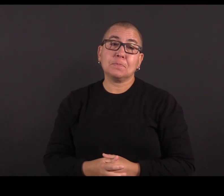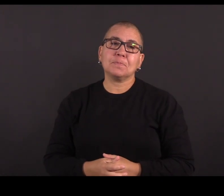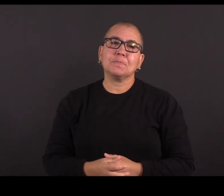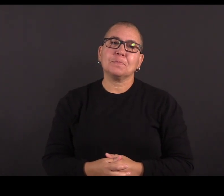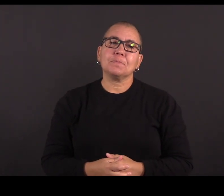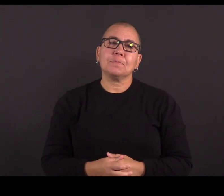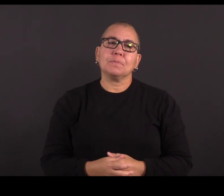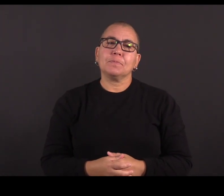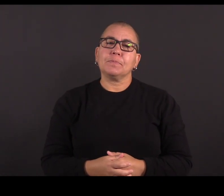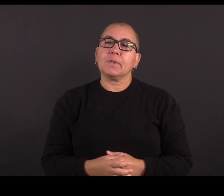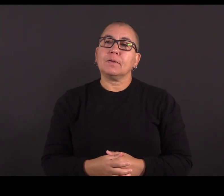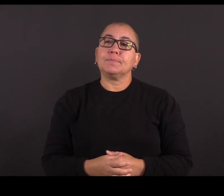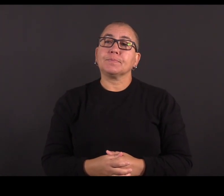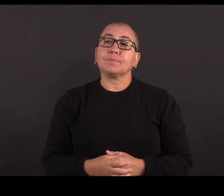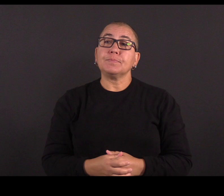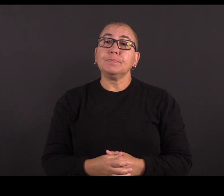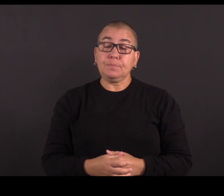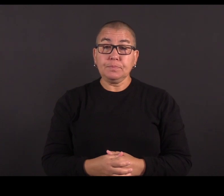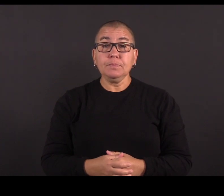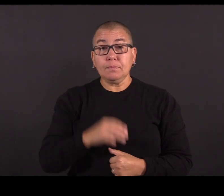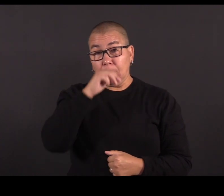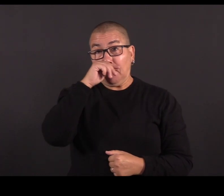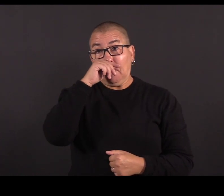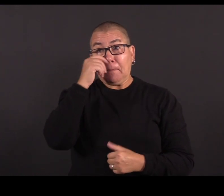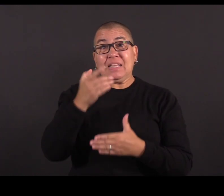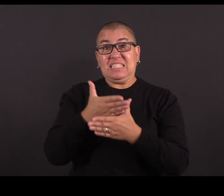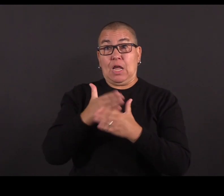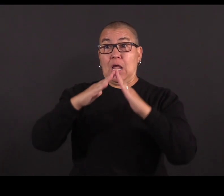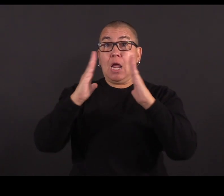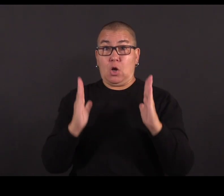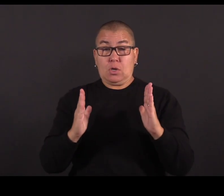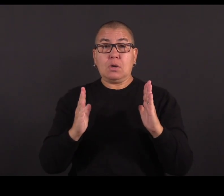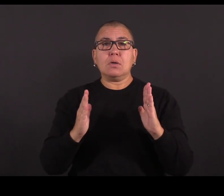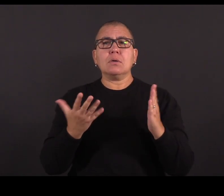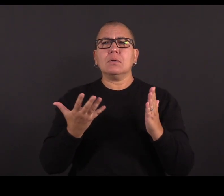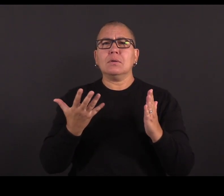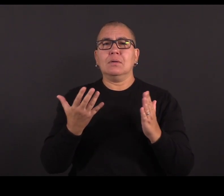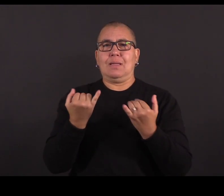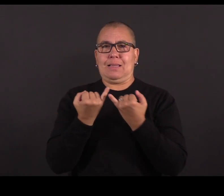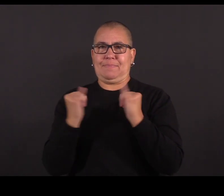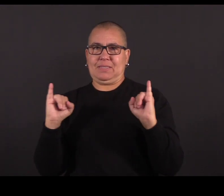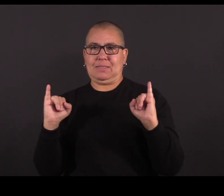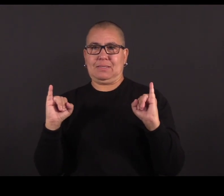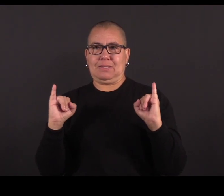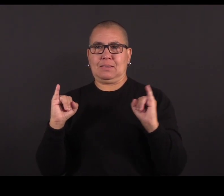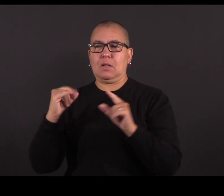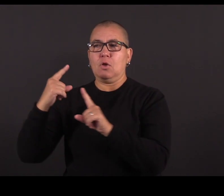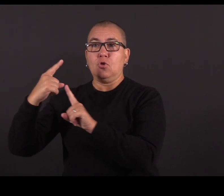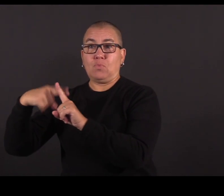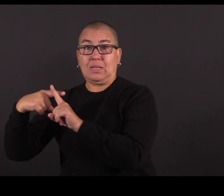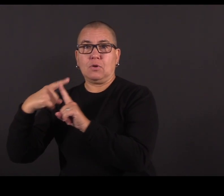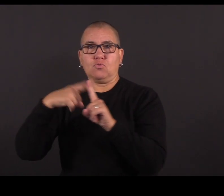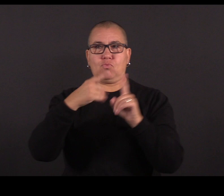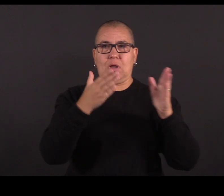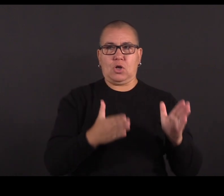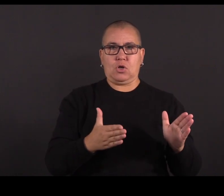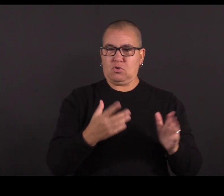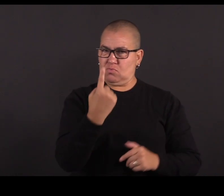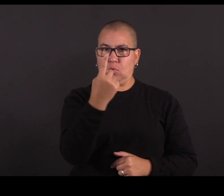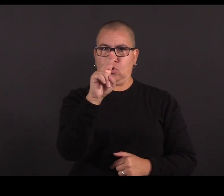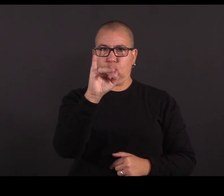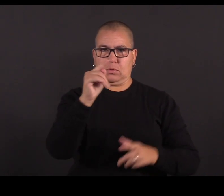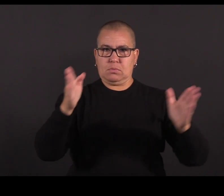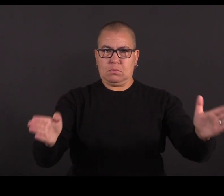In a shared housing situation, two independent tenants or families share a single housing unit with a shared